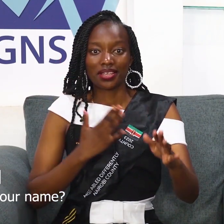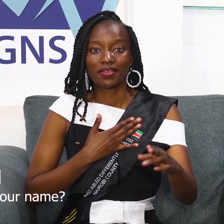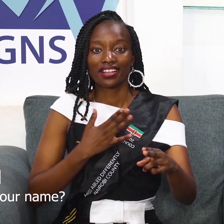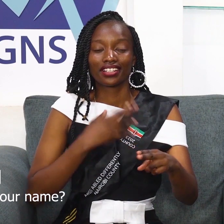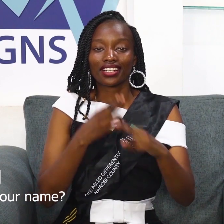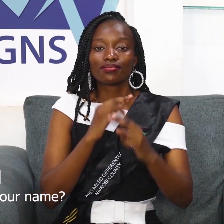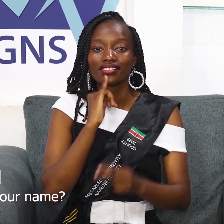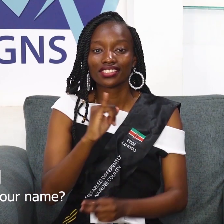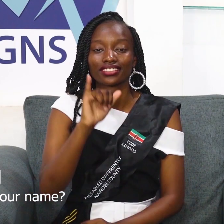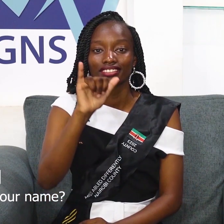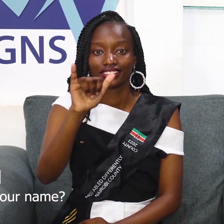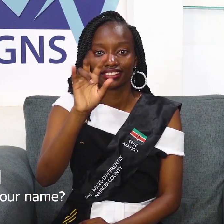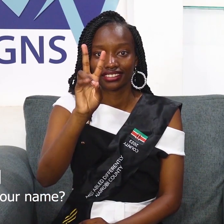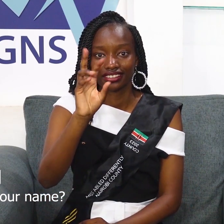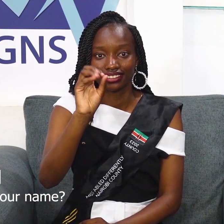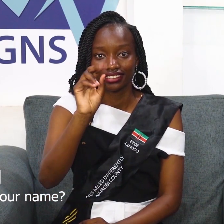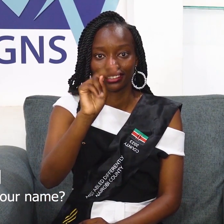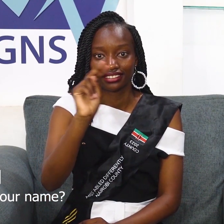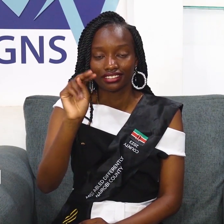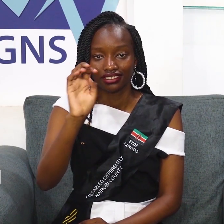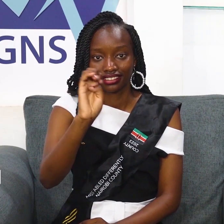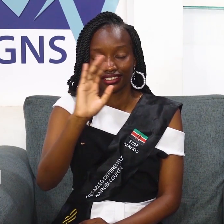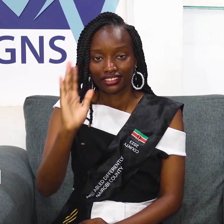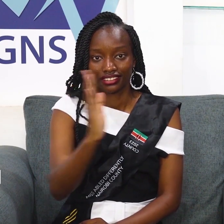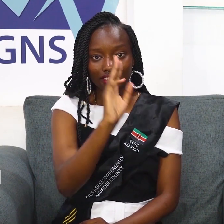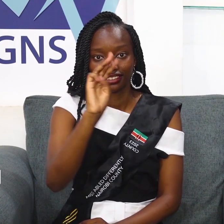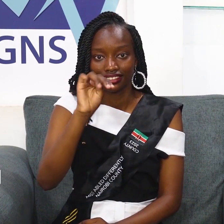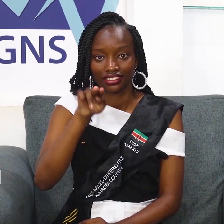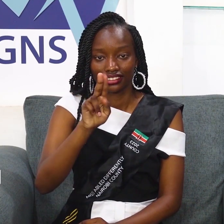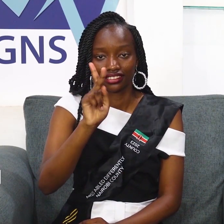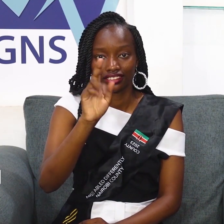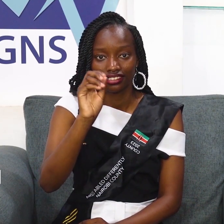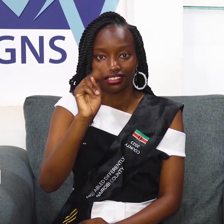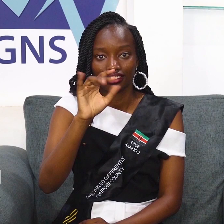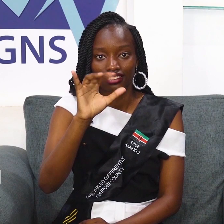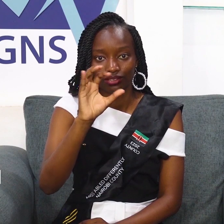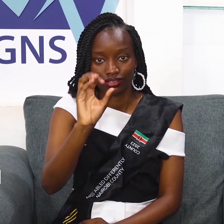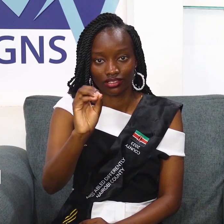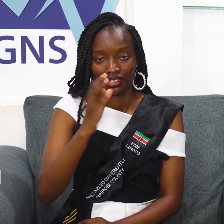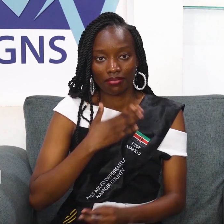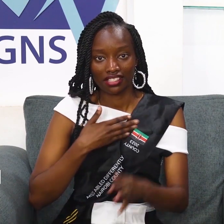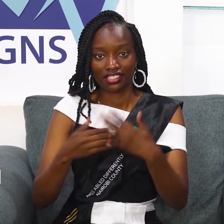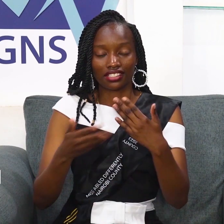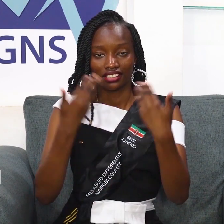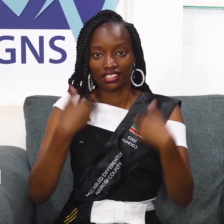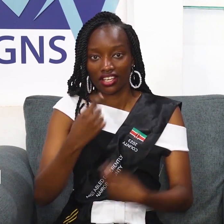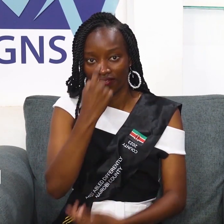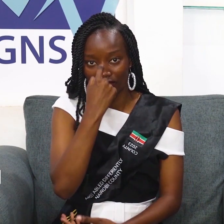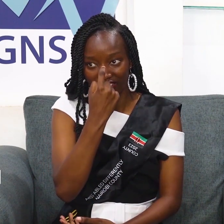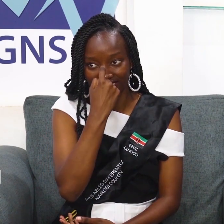Hello, my name is Yvonne Ngonyo, and that